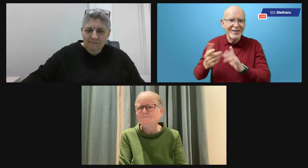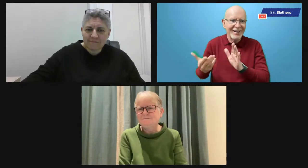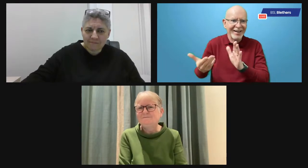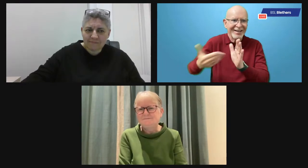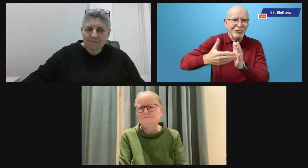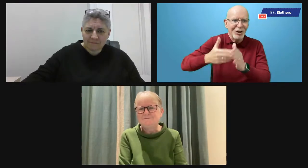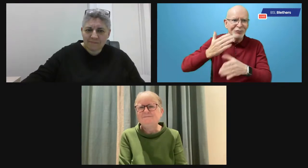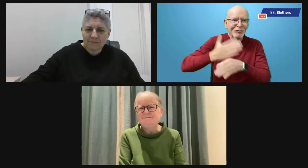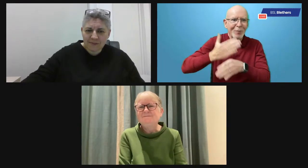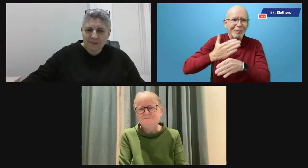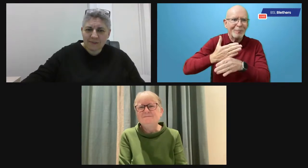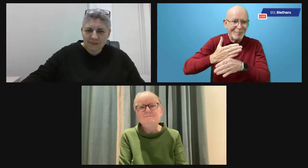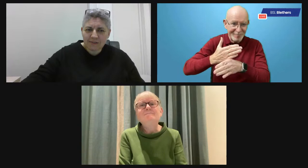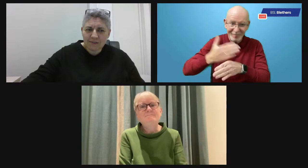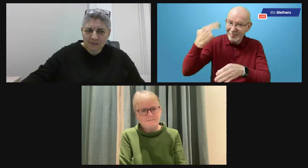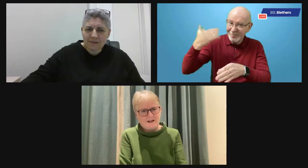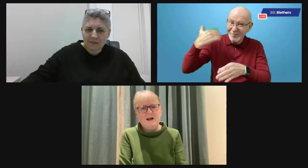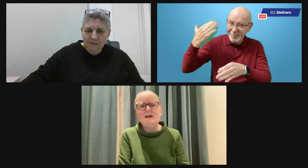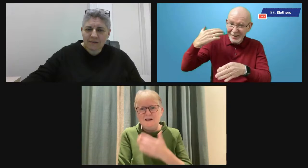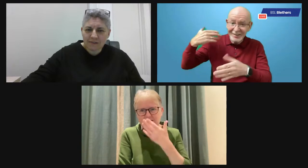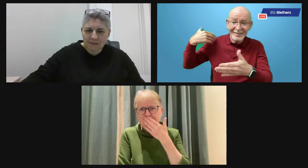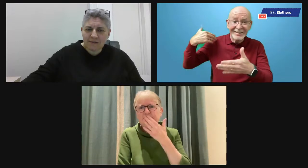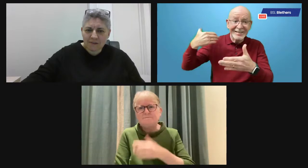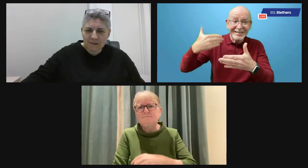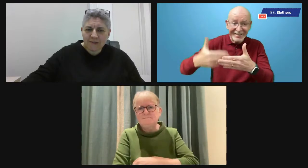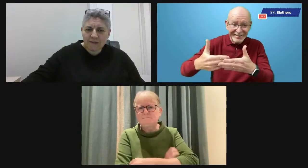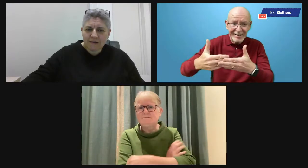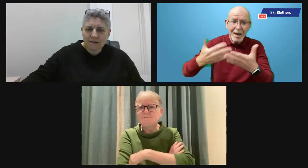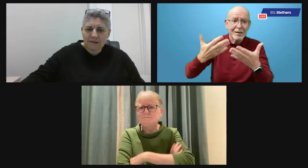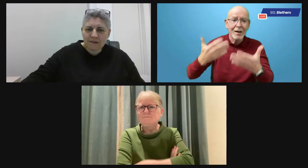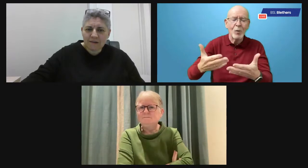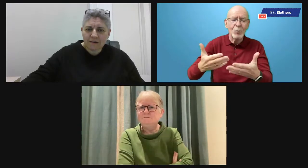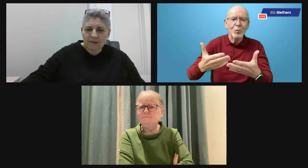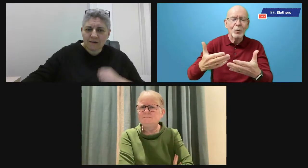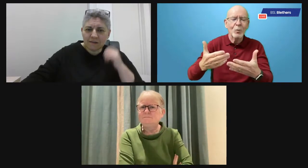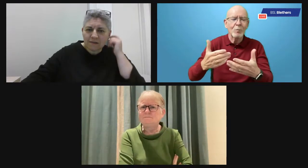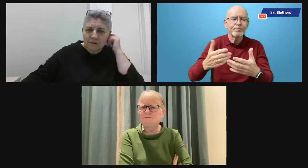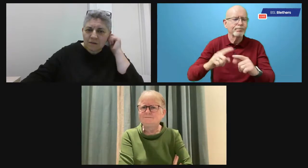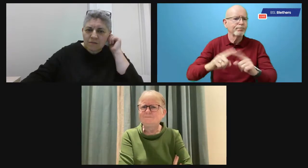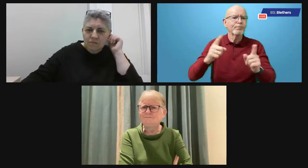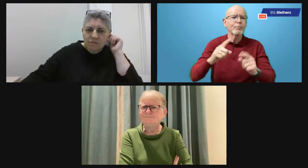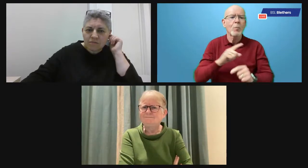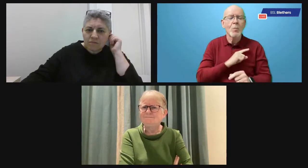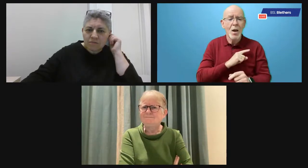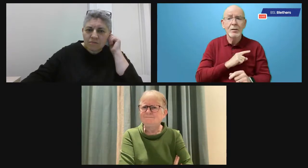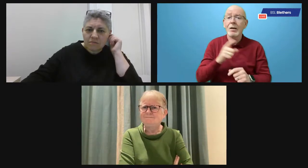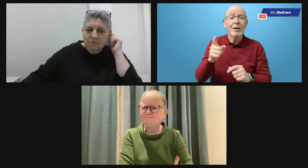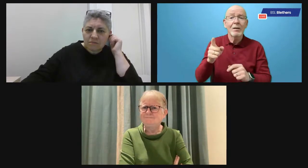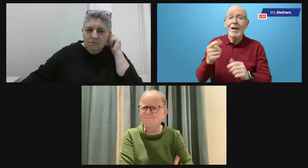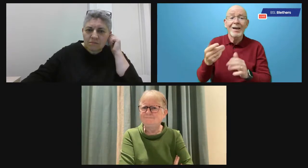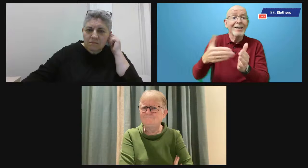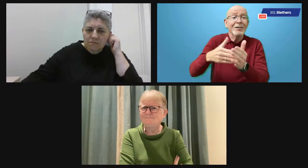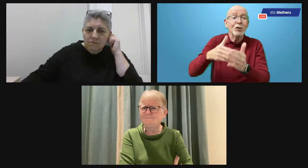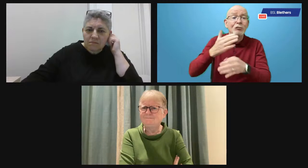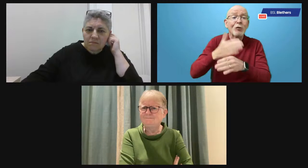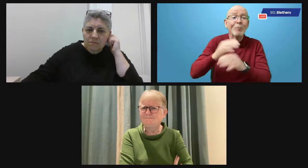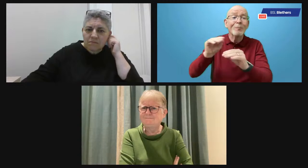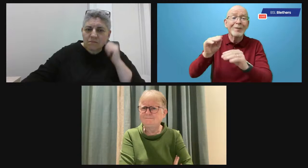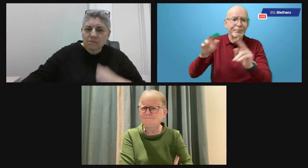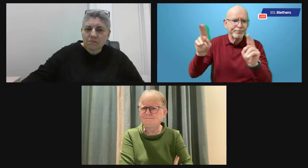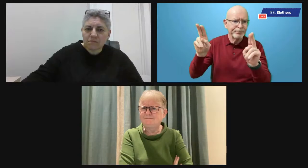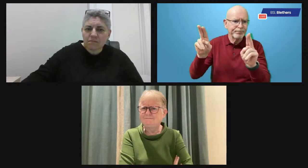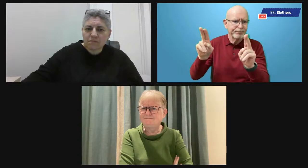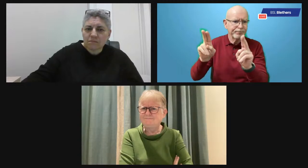to teach. So maybe looking at a change of career. So that's what we thought in the past. But now I think it's